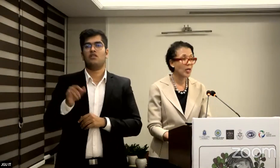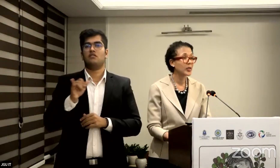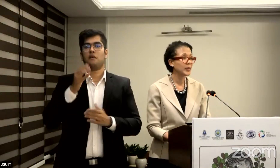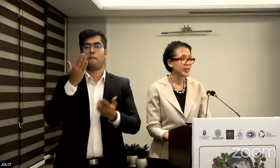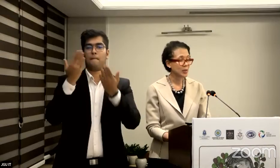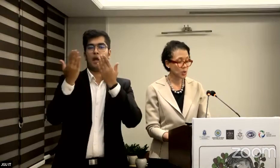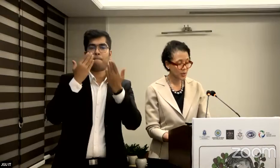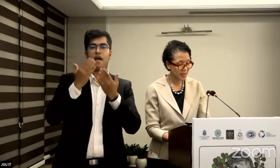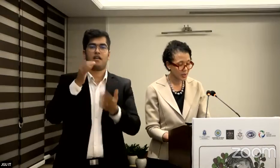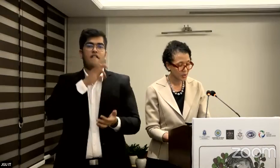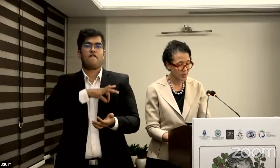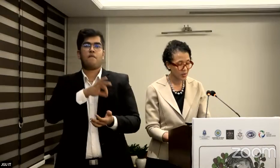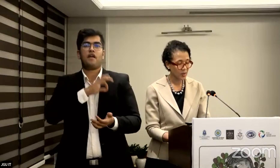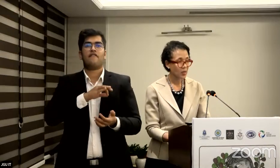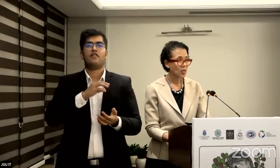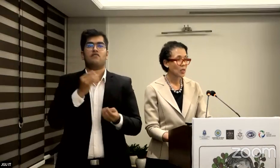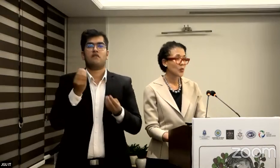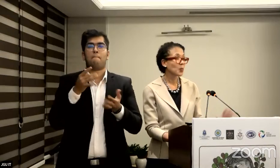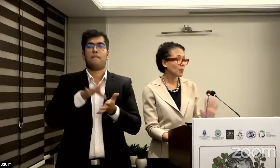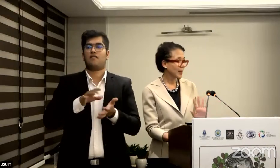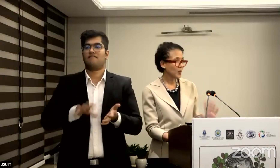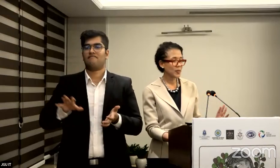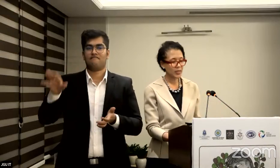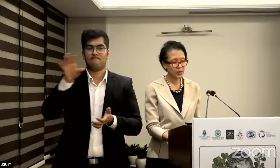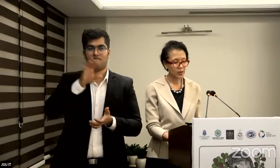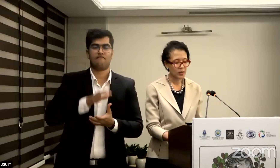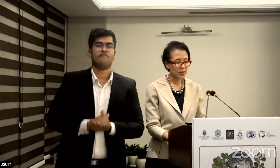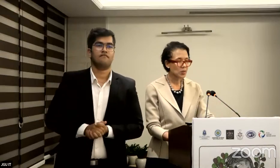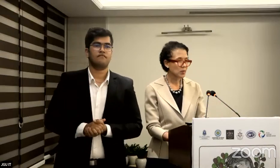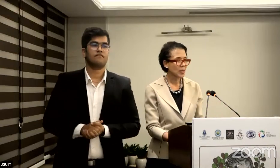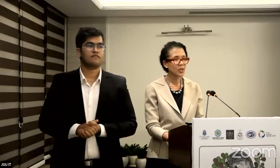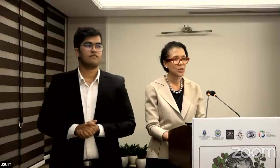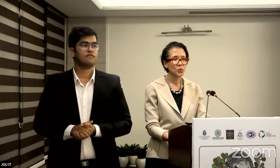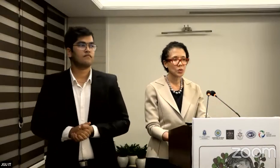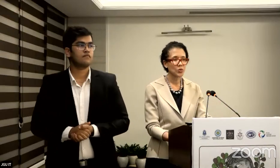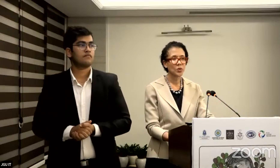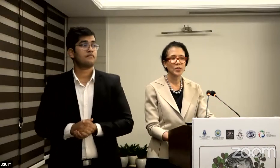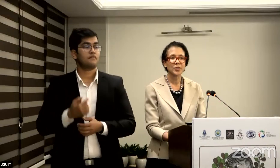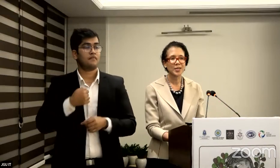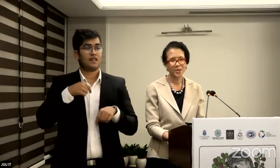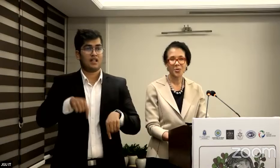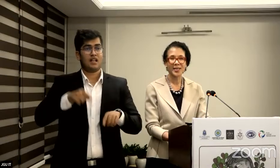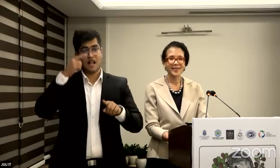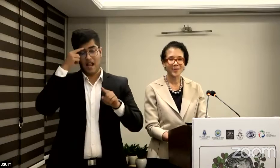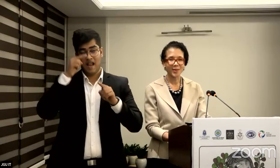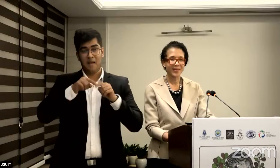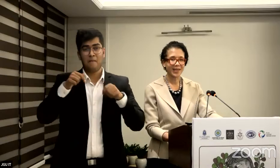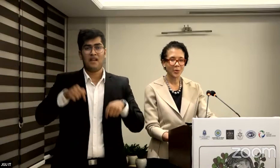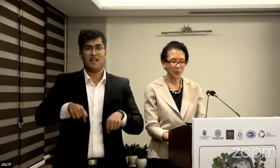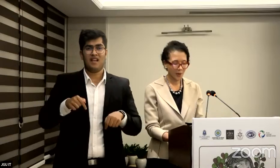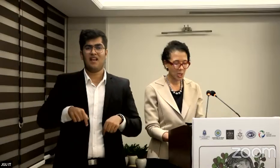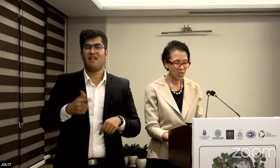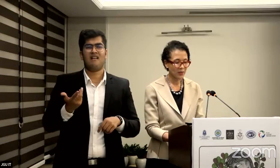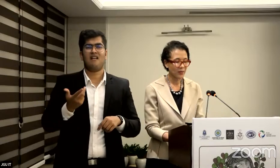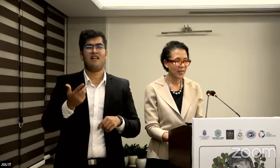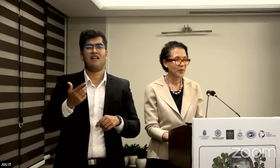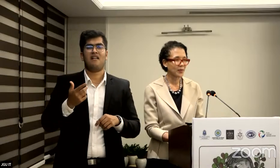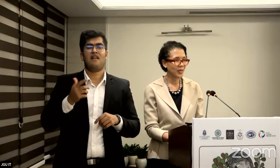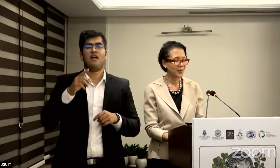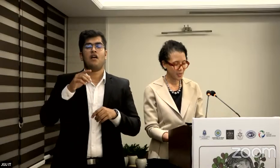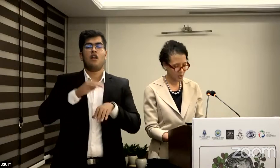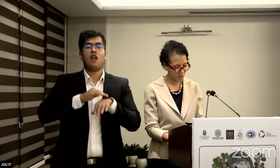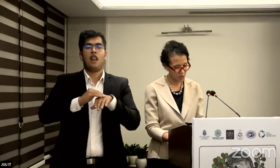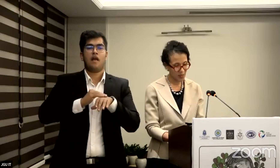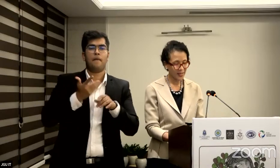wage economies in certain sectors. So my purpose here is not to agree or disagree with the incorporation of labor